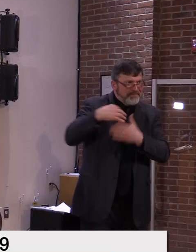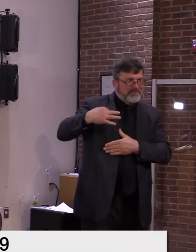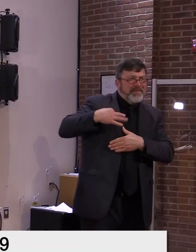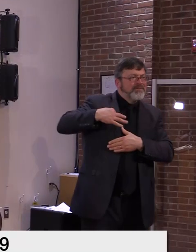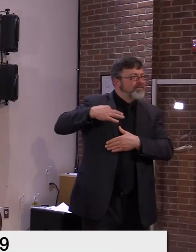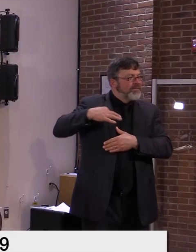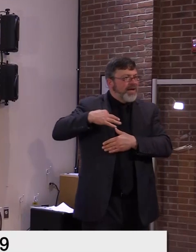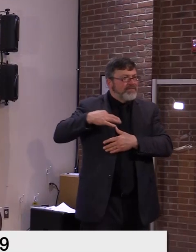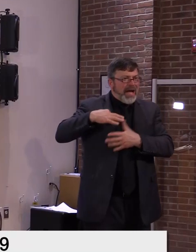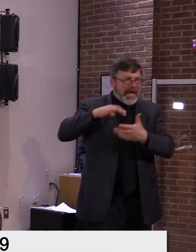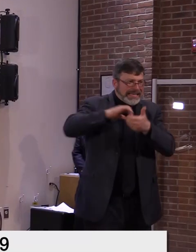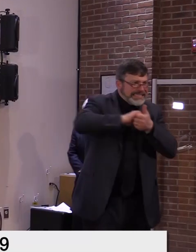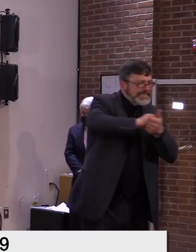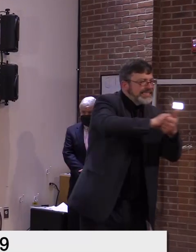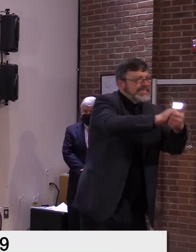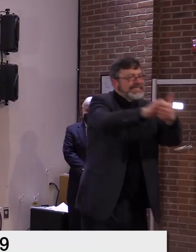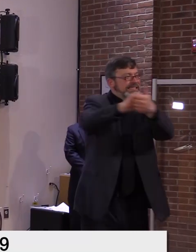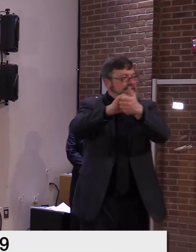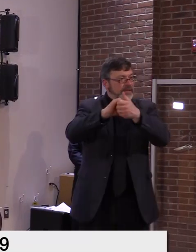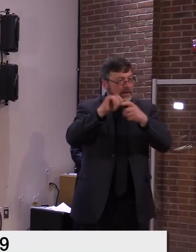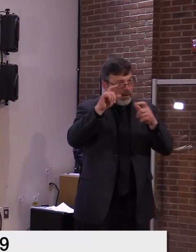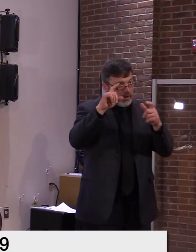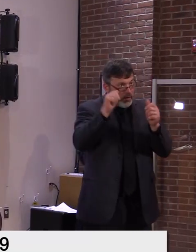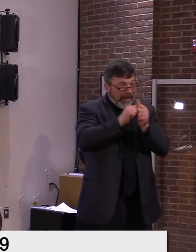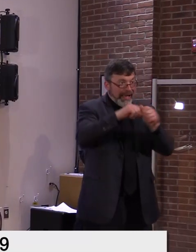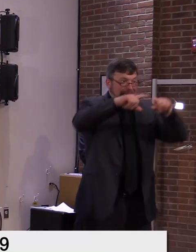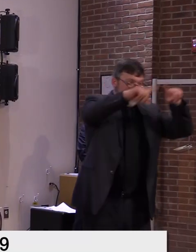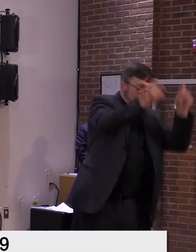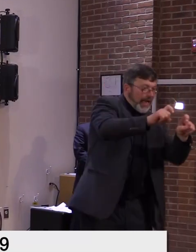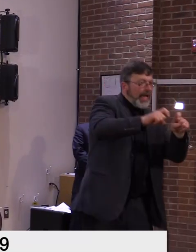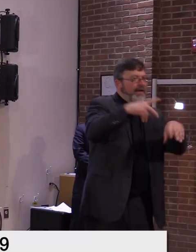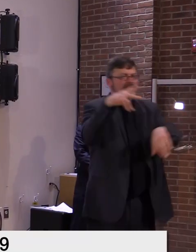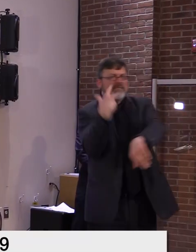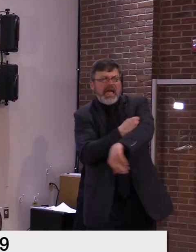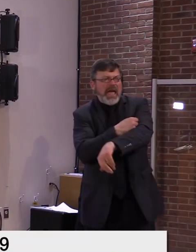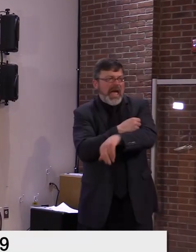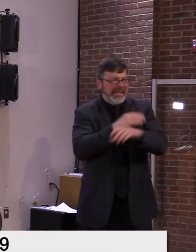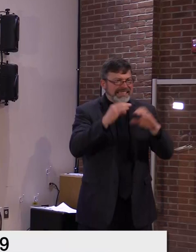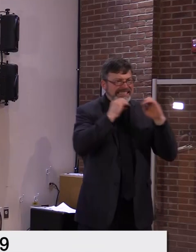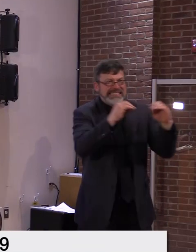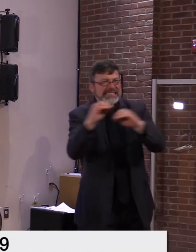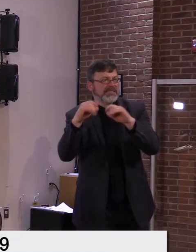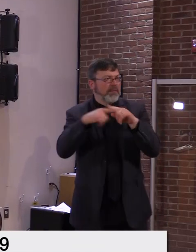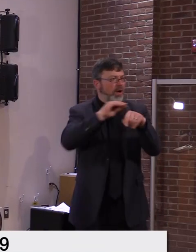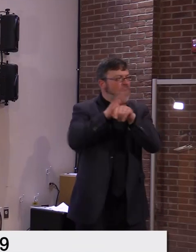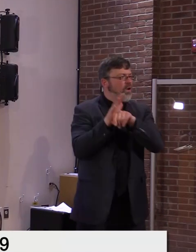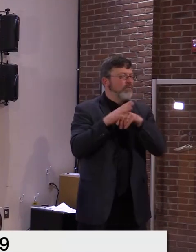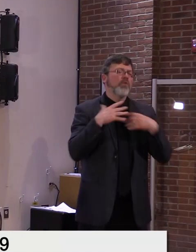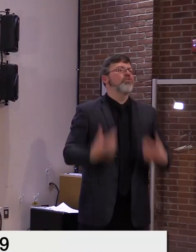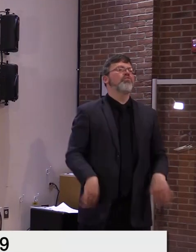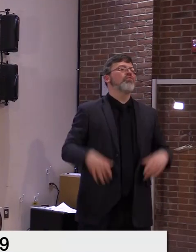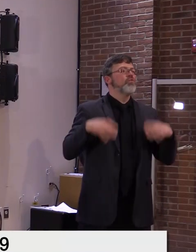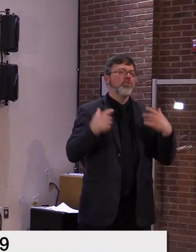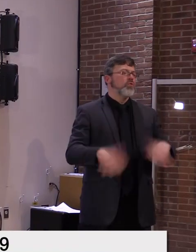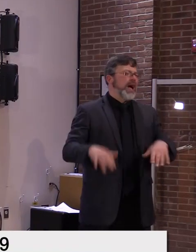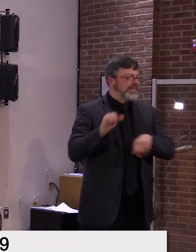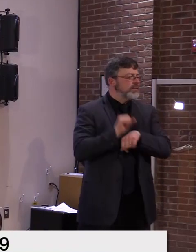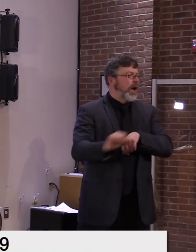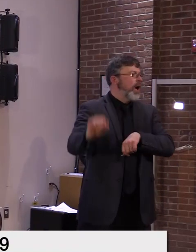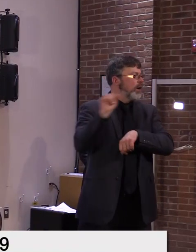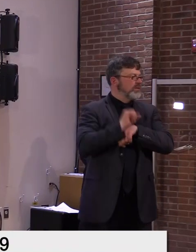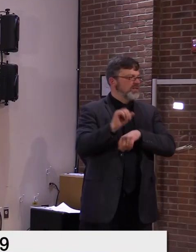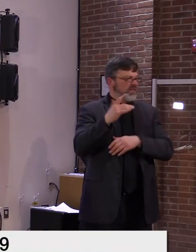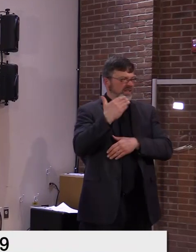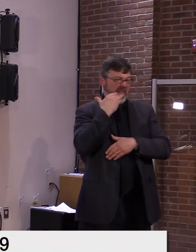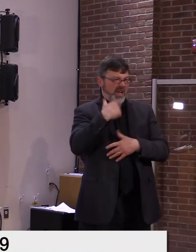outreach efforts. Some of these include the Association of Africans Living in Vermont, the U.S.